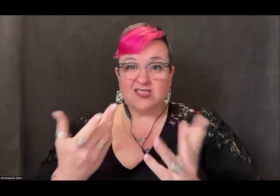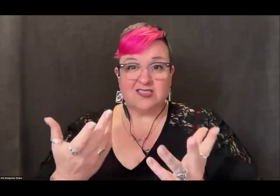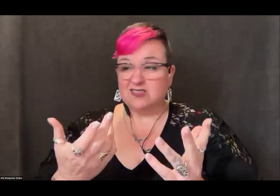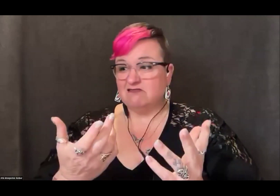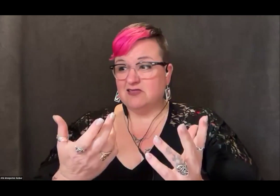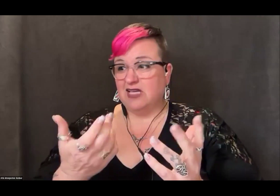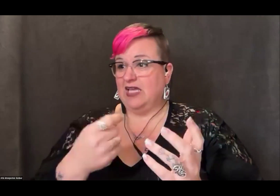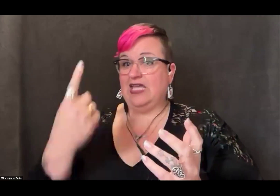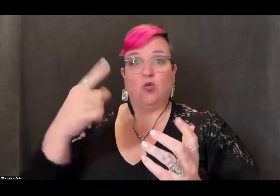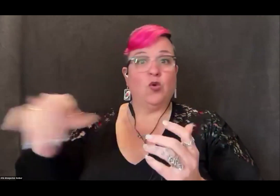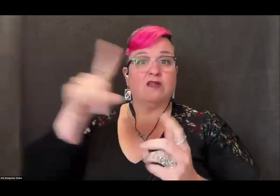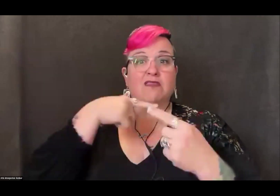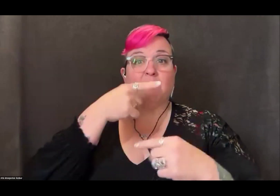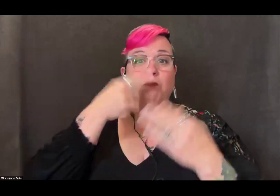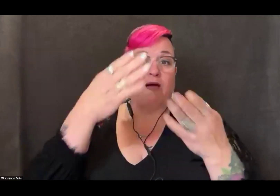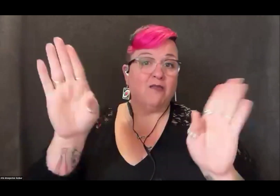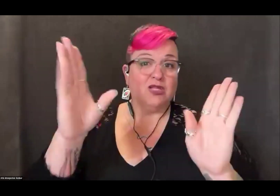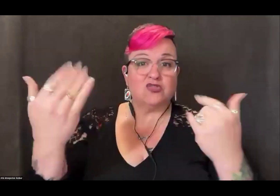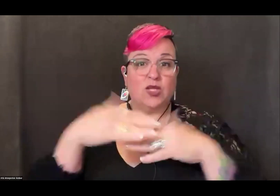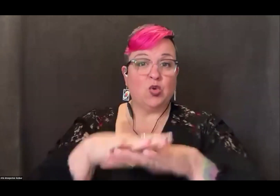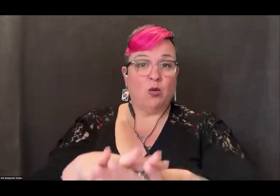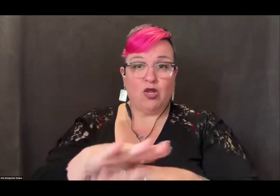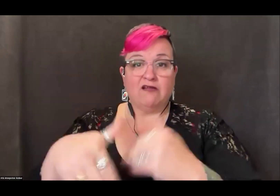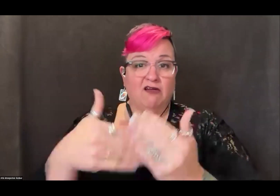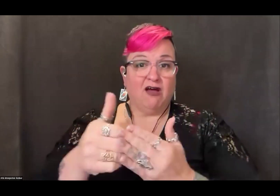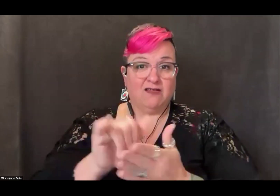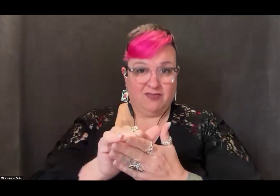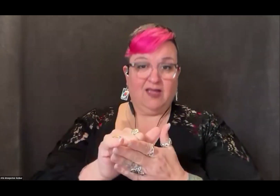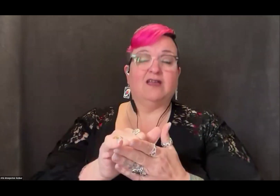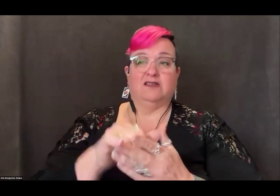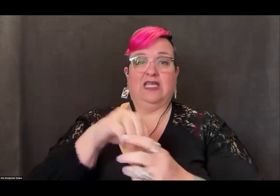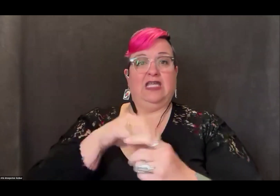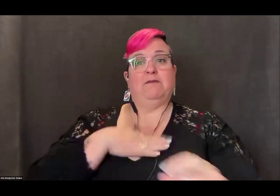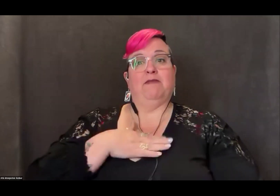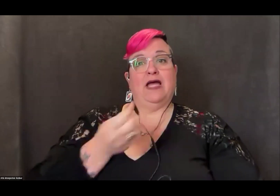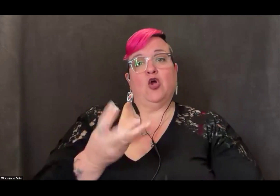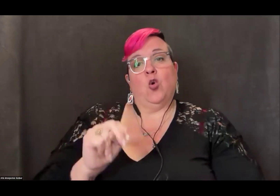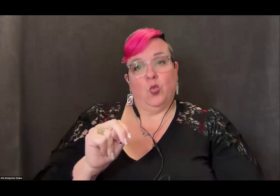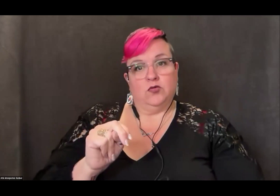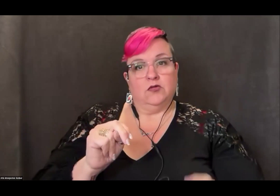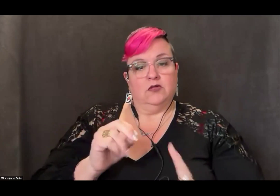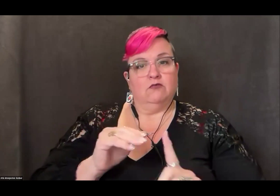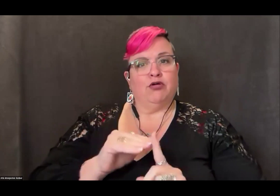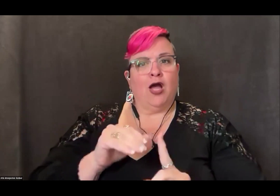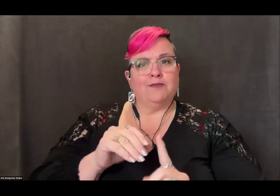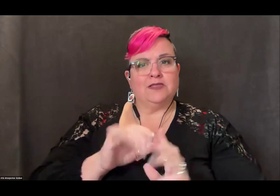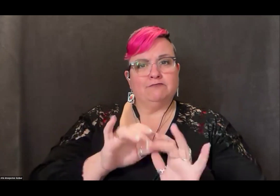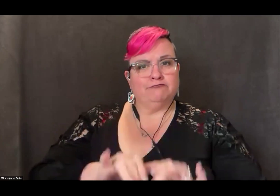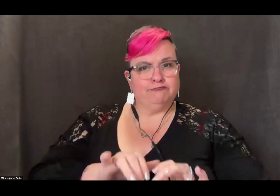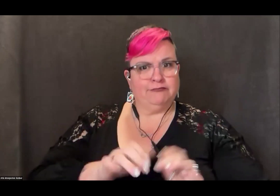anyone in the public, and just incorporating them into my own prompts. So it's the same kind of concept